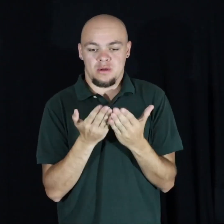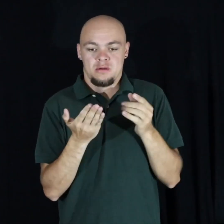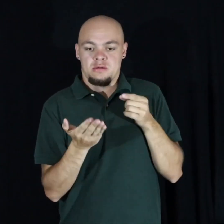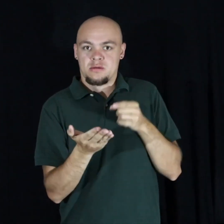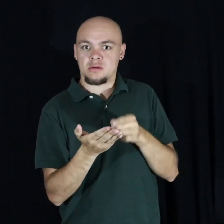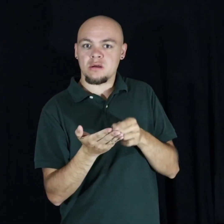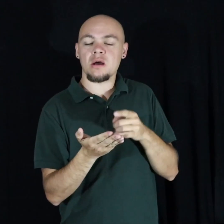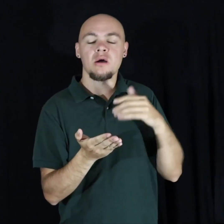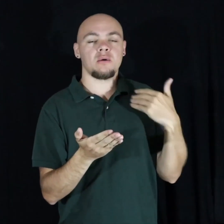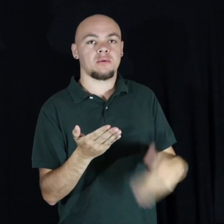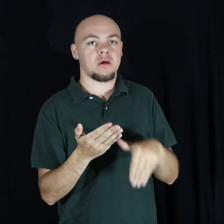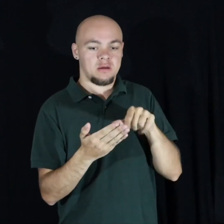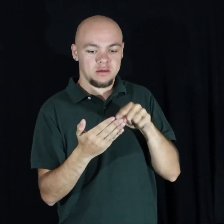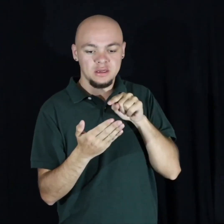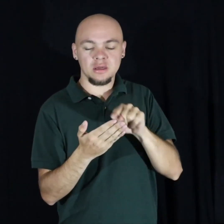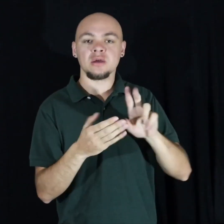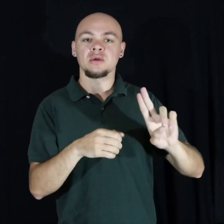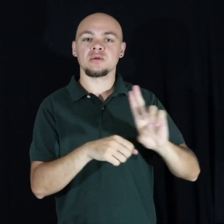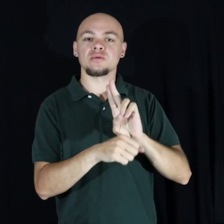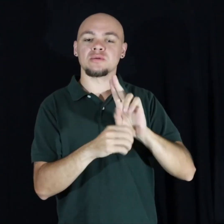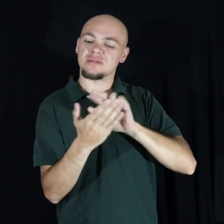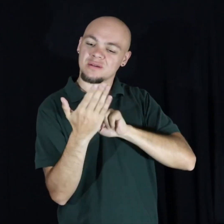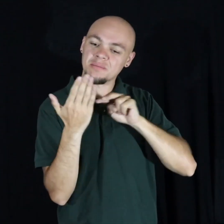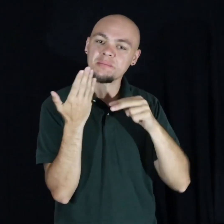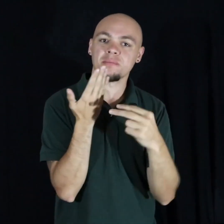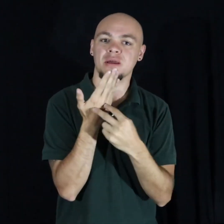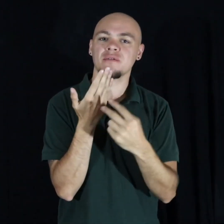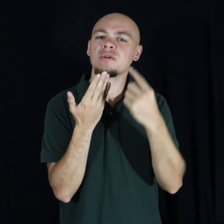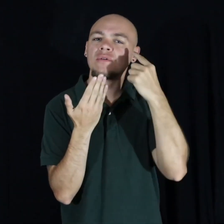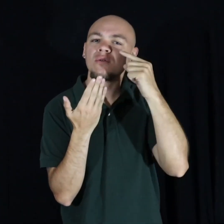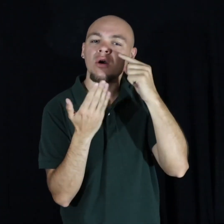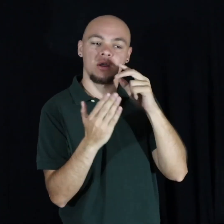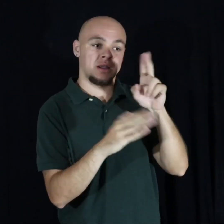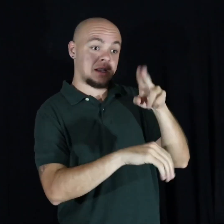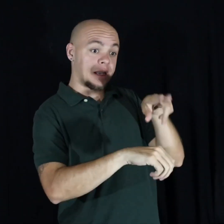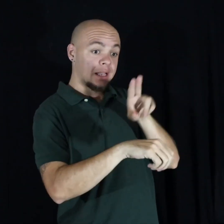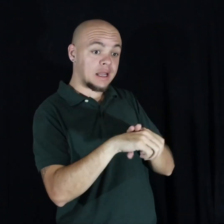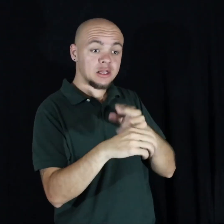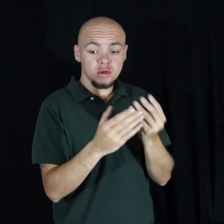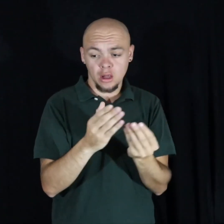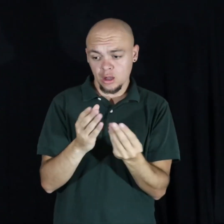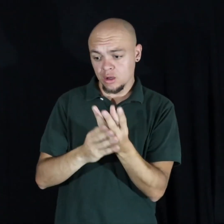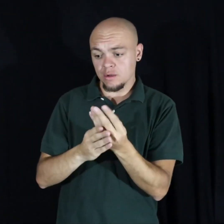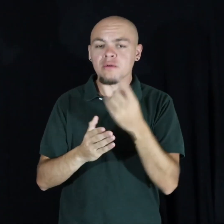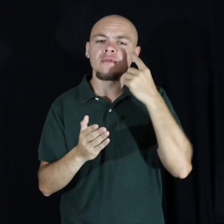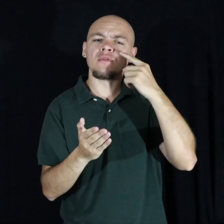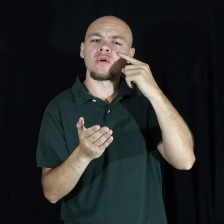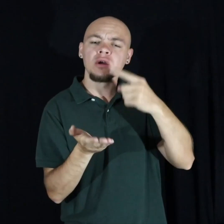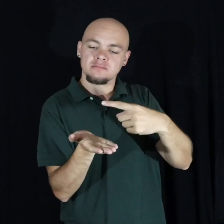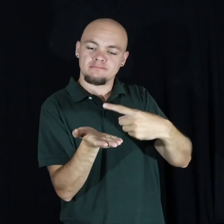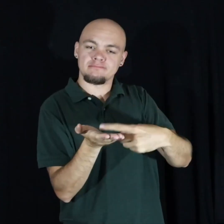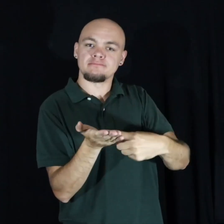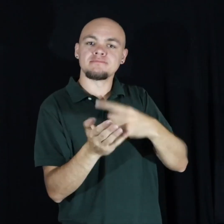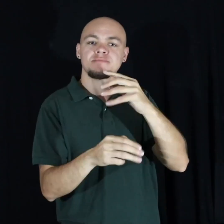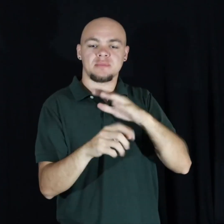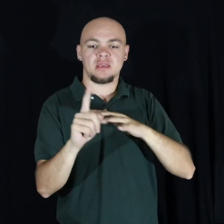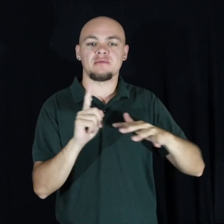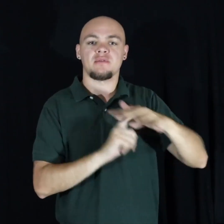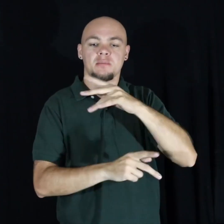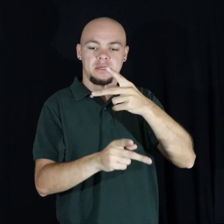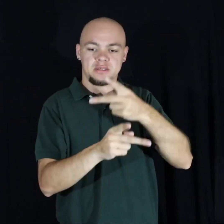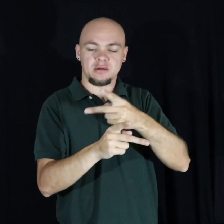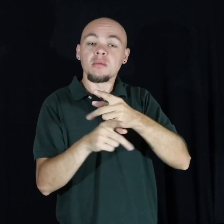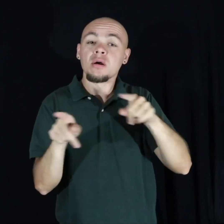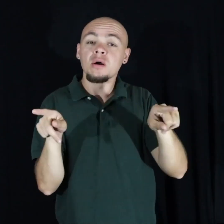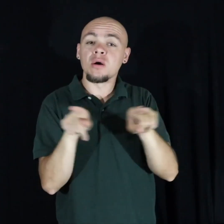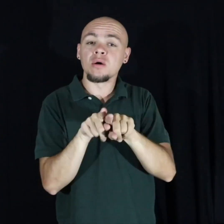in a whole book where he uses metaphors and imagery of nature and gardening as a way of talking about taking care of the environment, but mostly